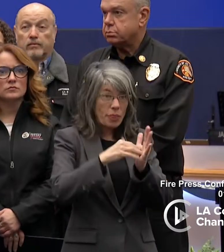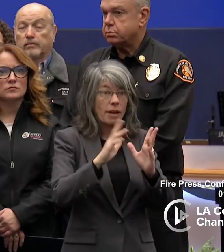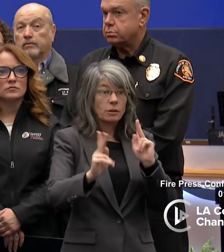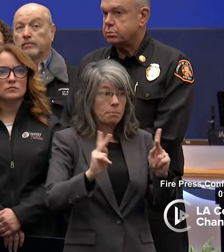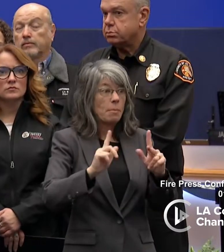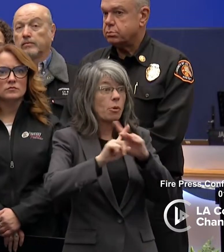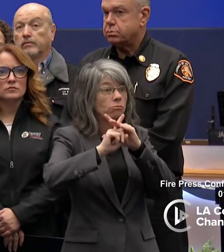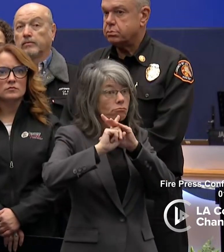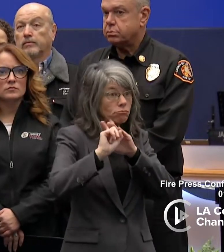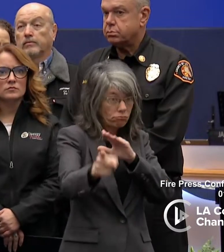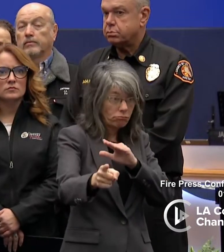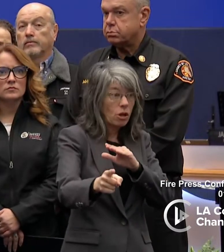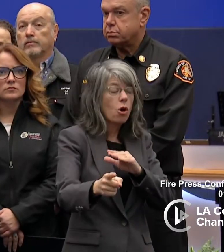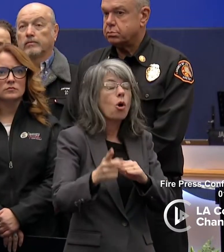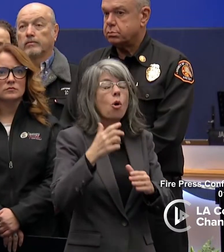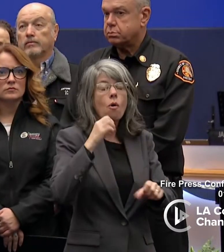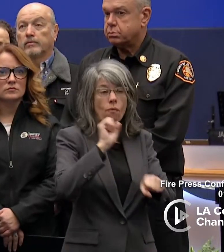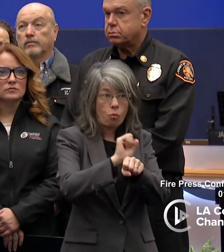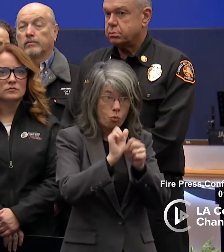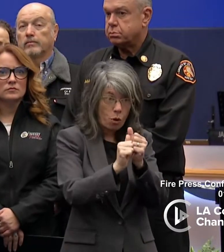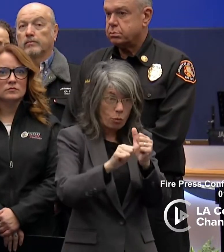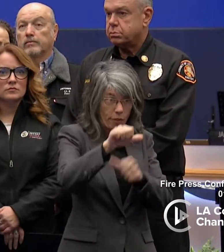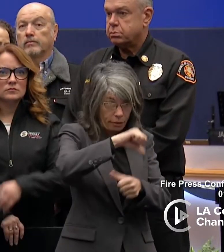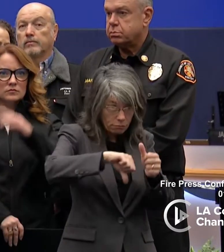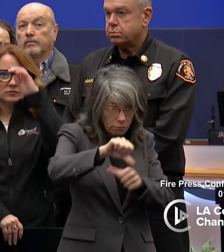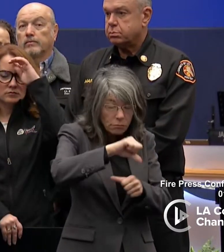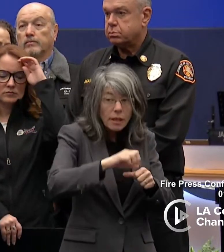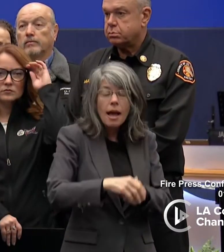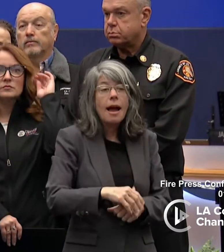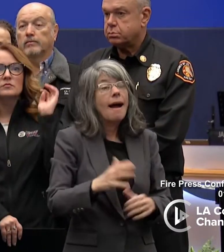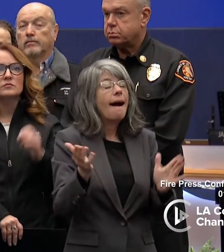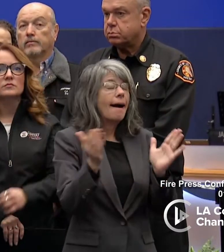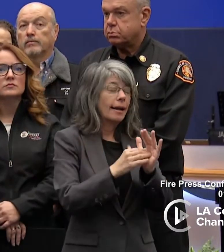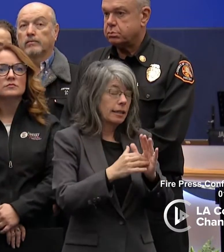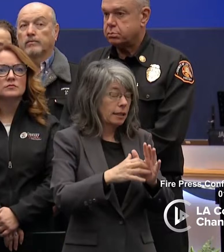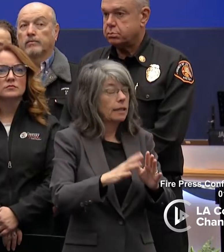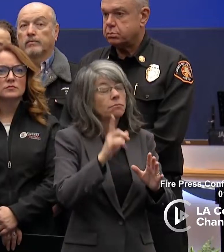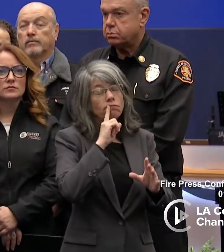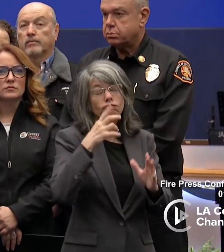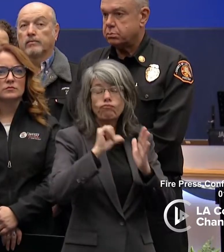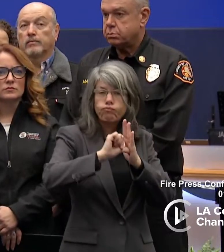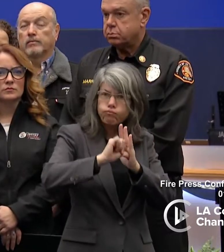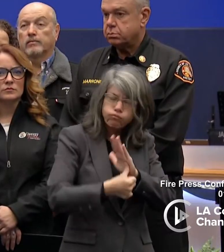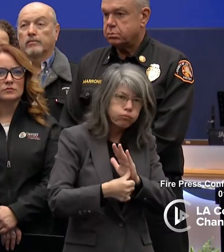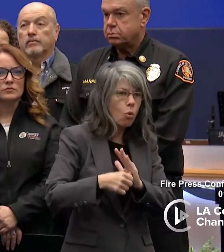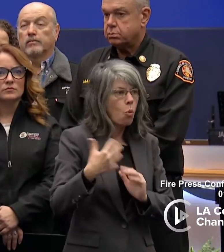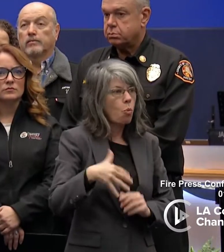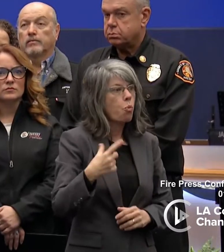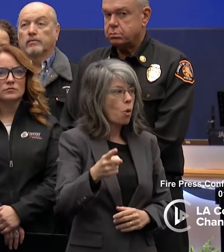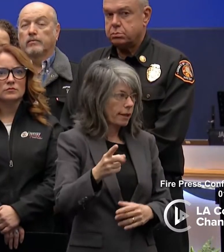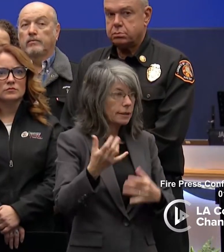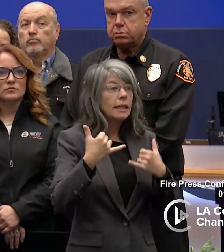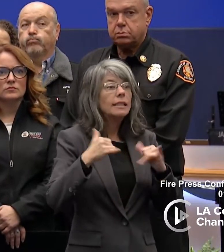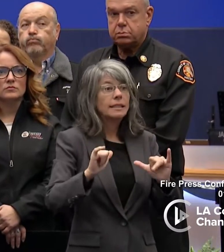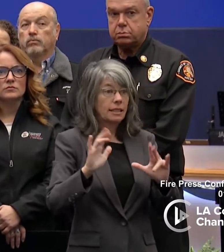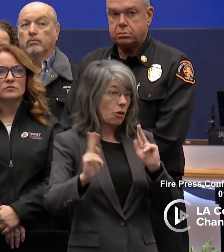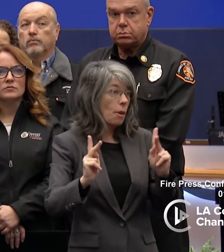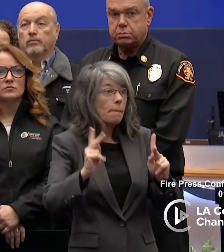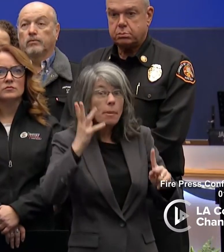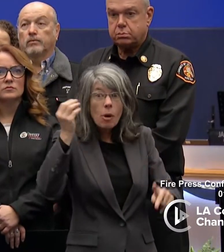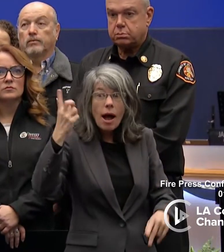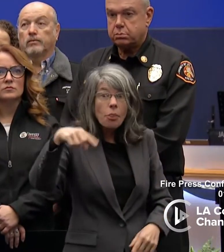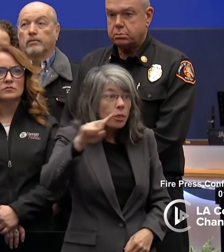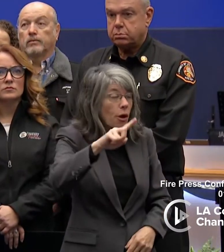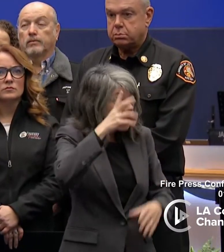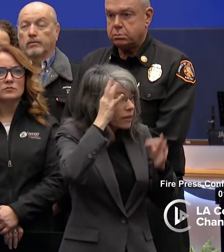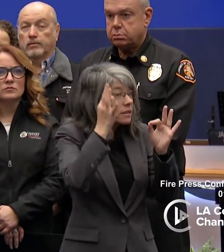to evacuate, who have cooperated with this, again, it's been incredibly impressive. Yet still there are people out there who